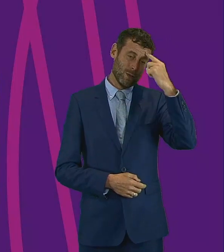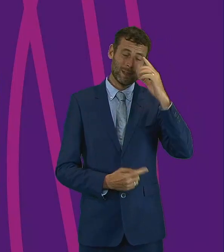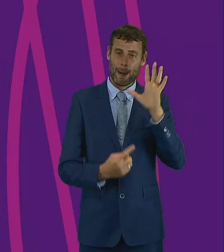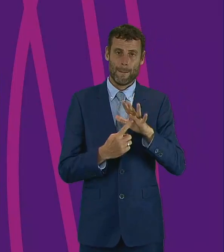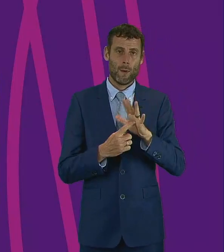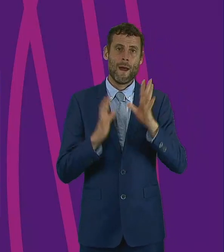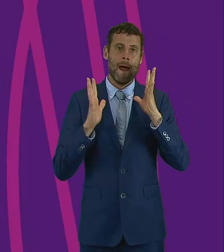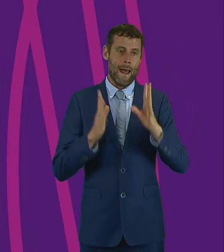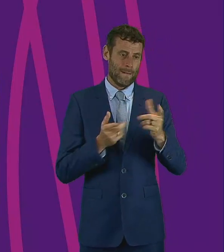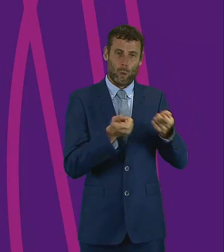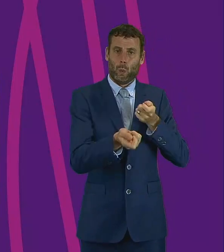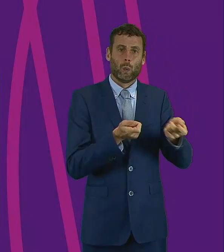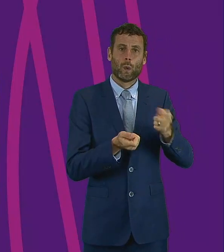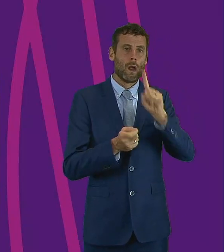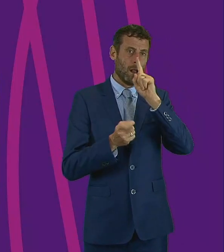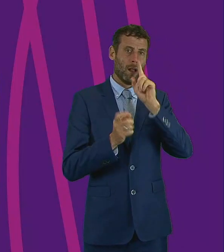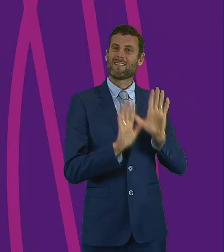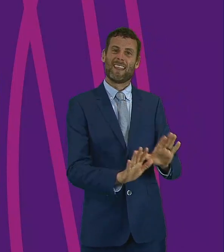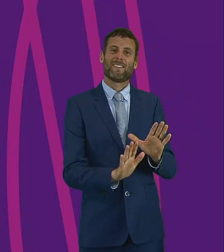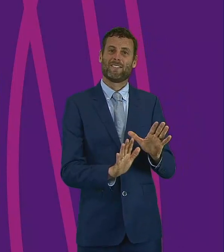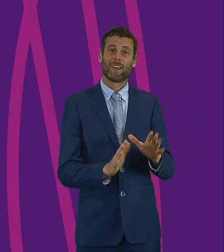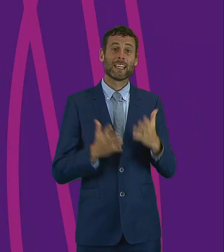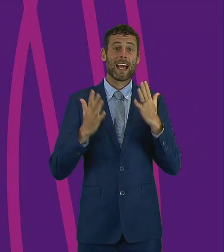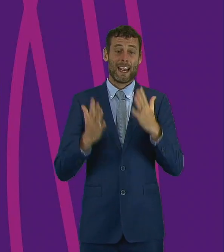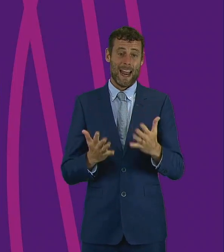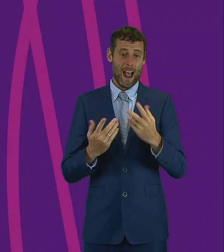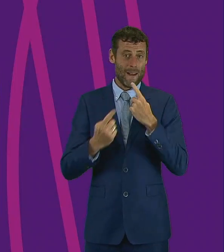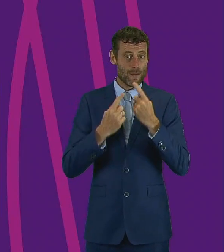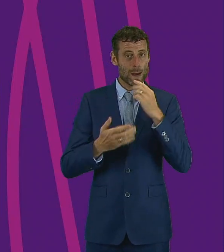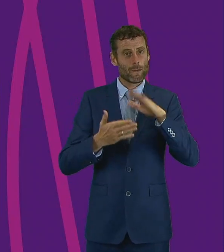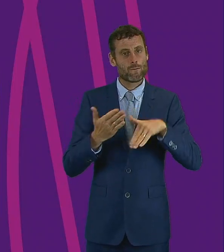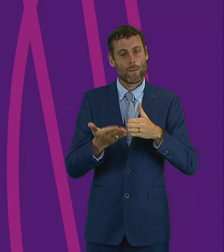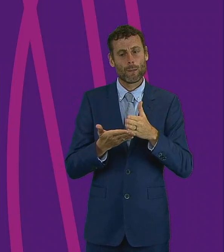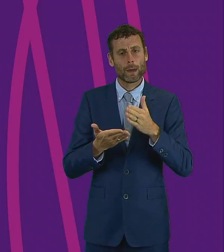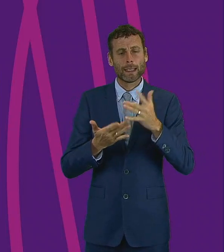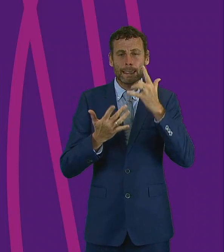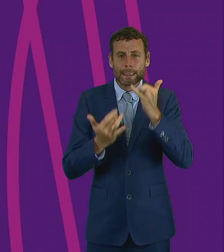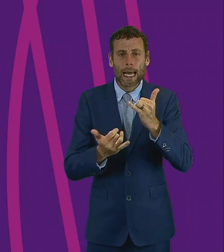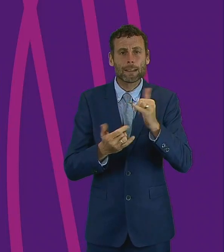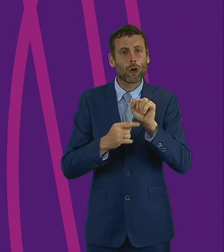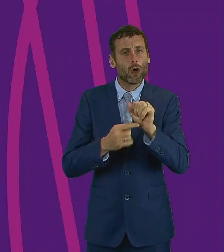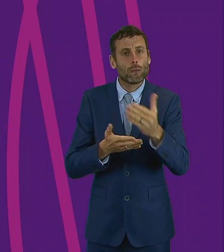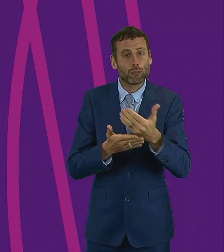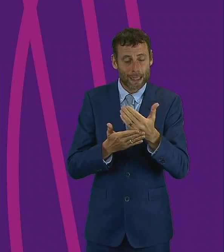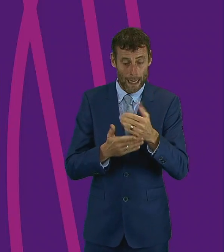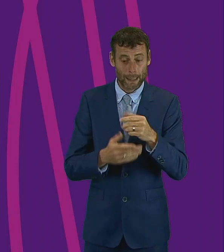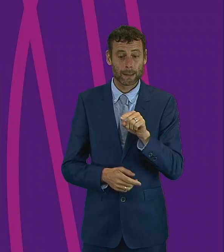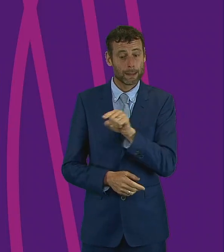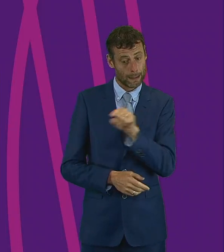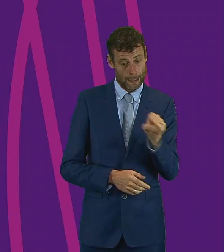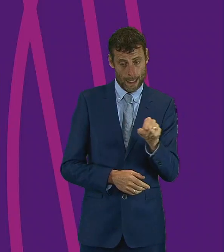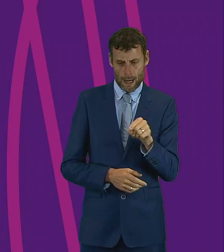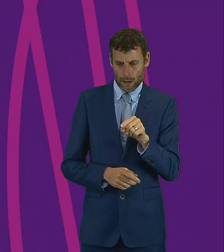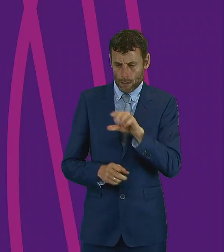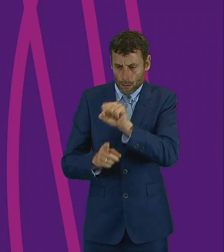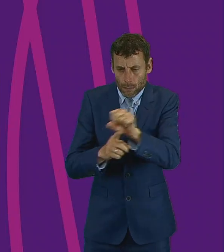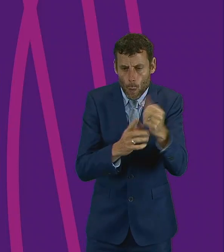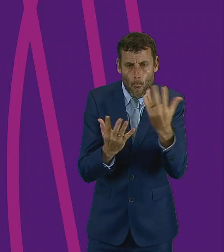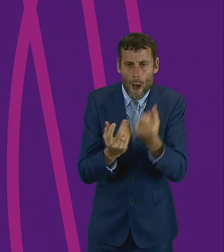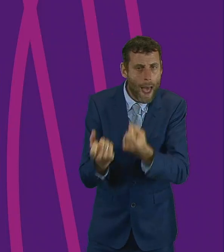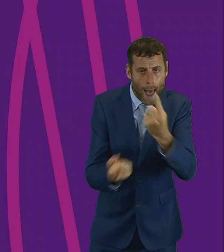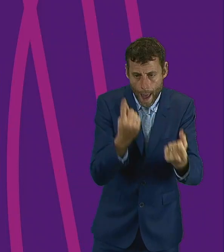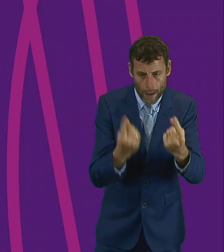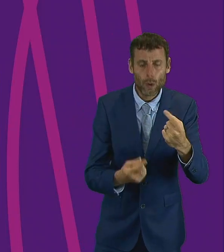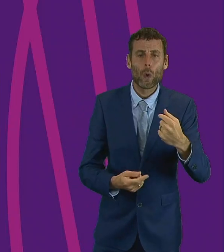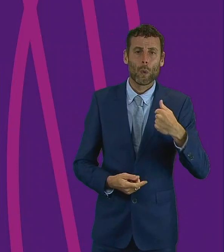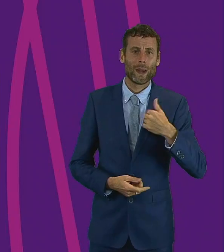option. The data we now get from Test and Protect allows us to be much more targeted in the measures we take, and what we know is